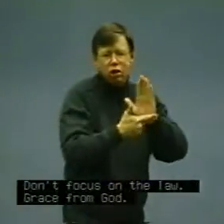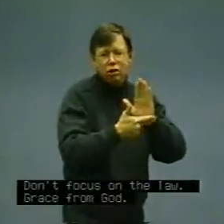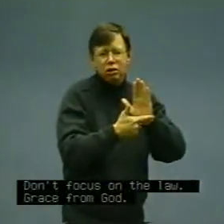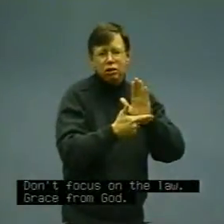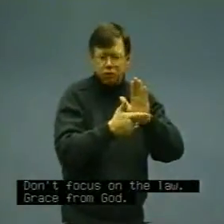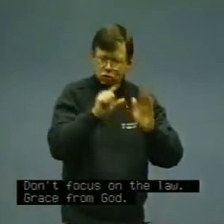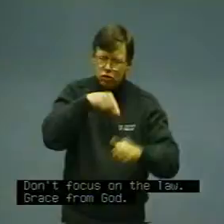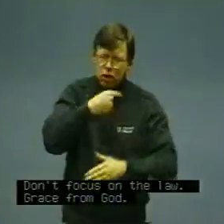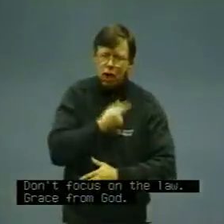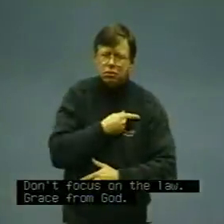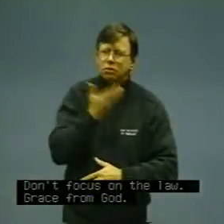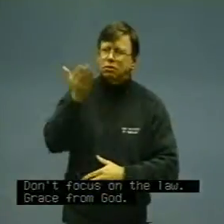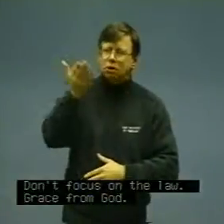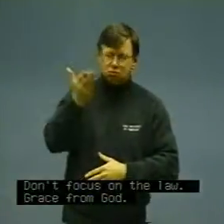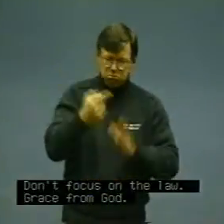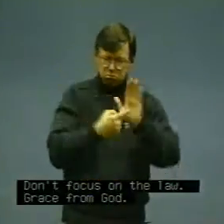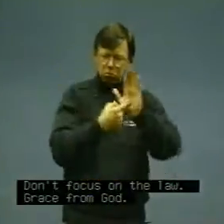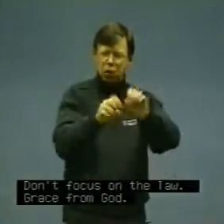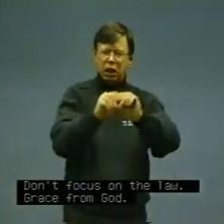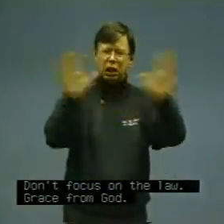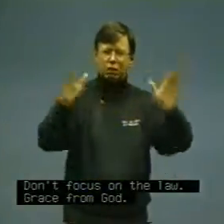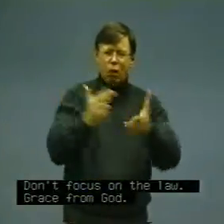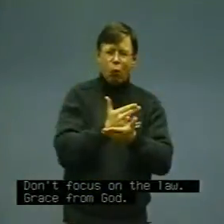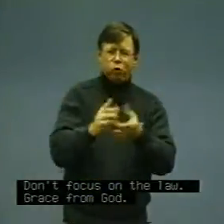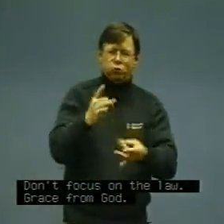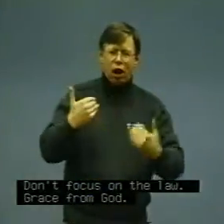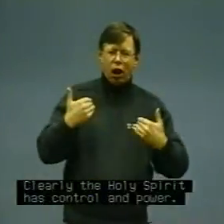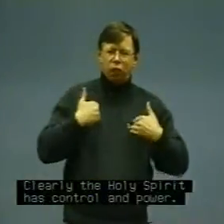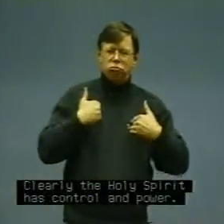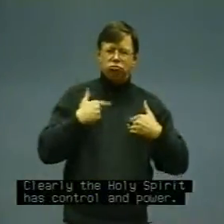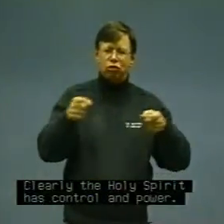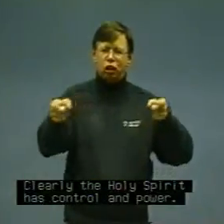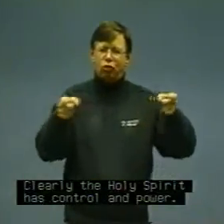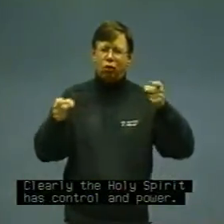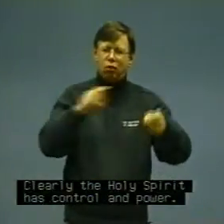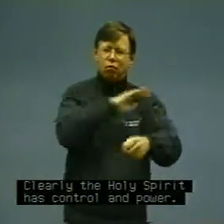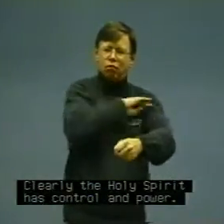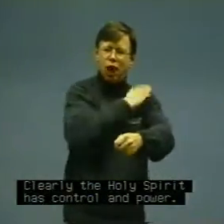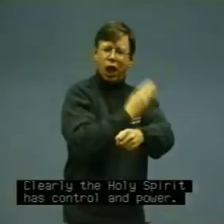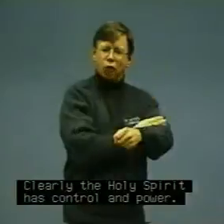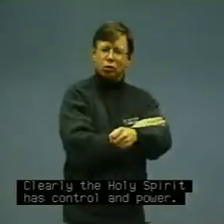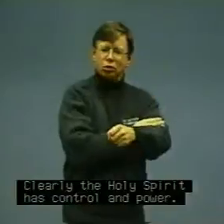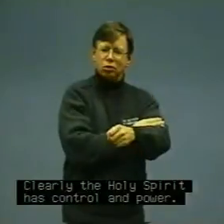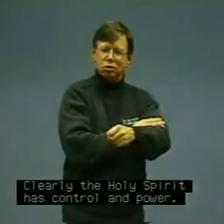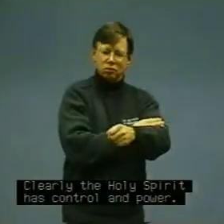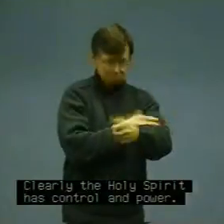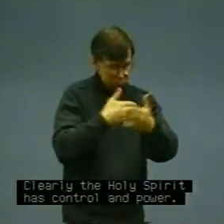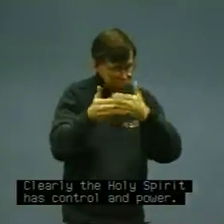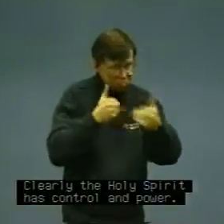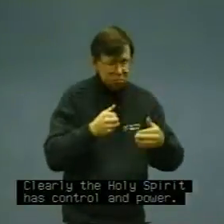Don't focus on the law. Grace from God. Clearly the Holy Spirit has control